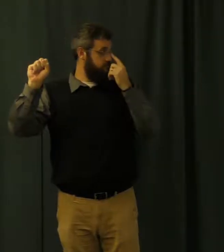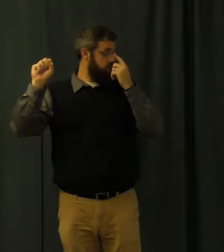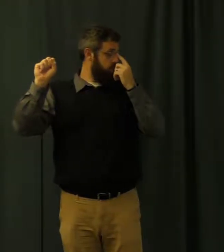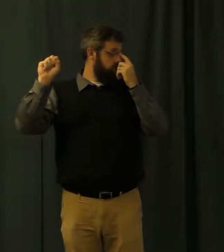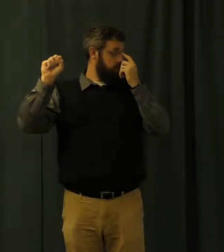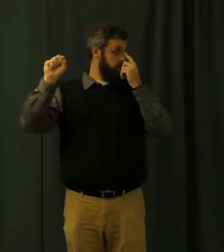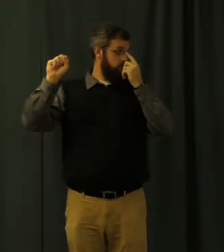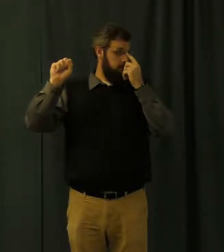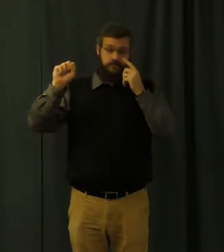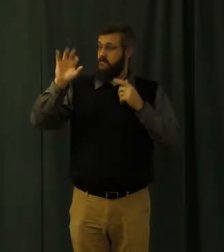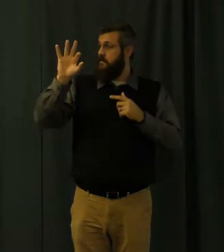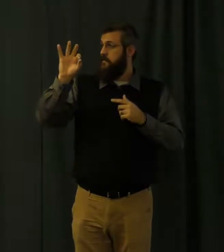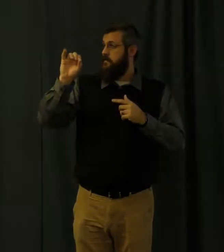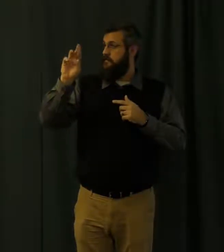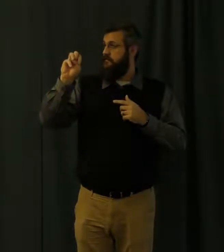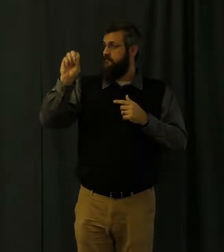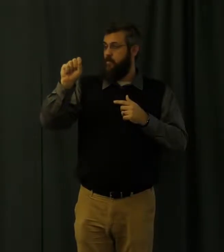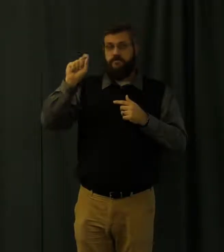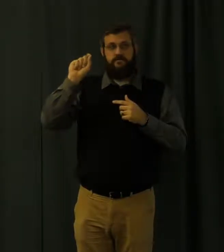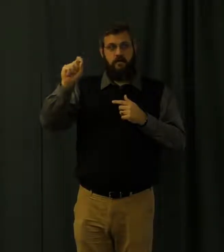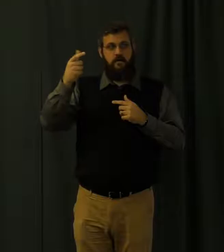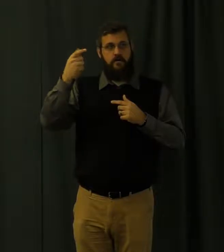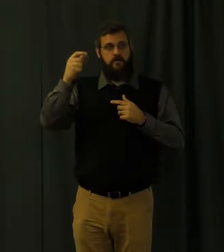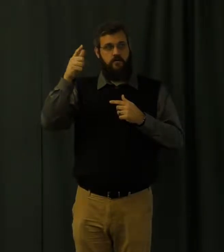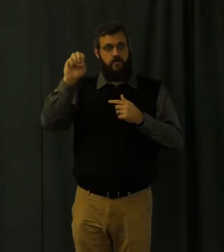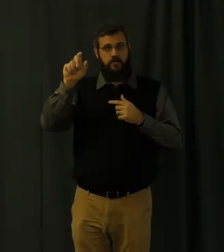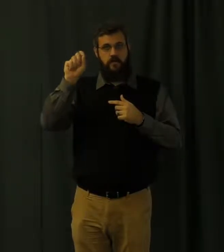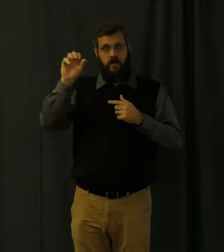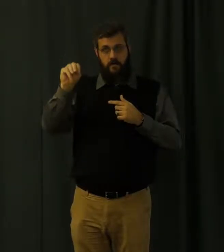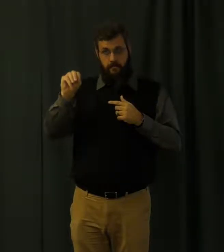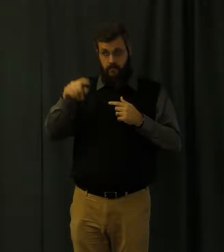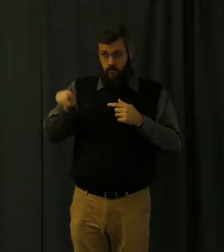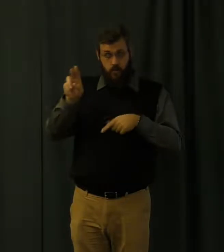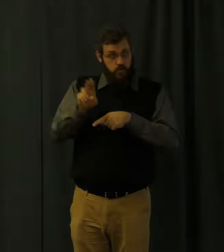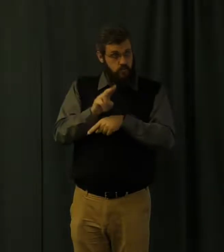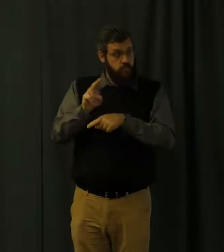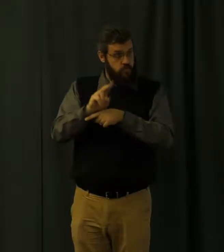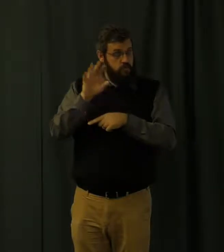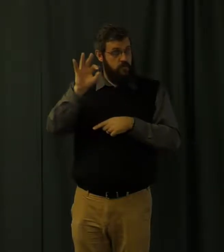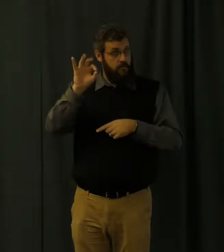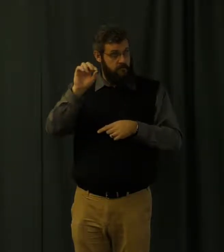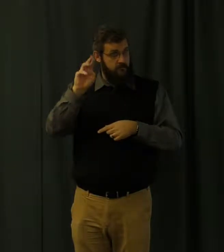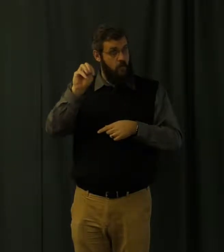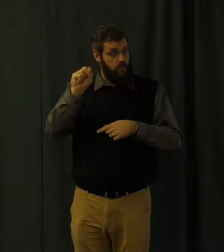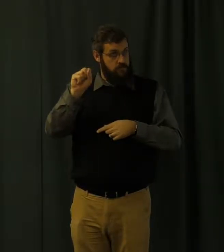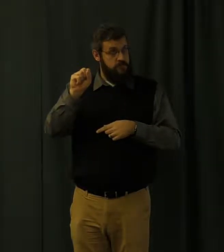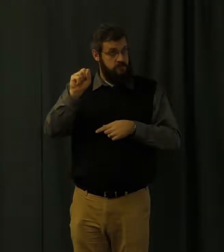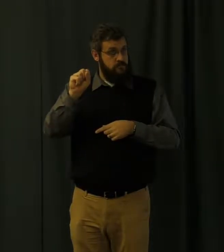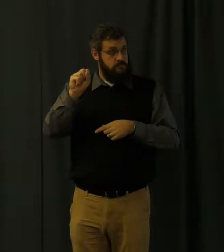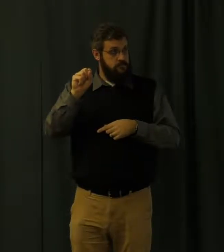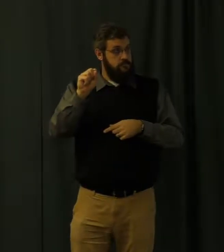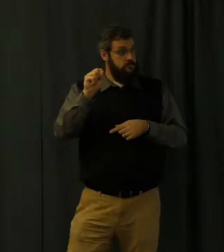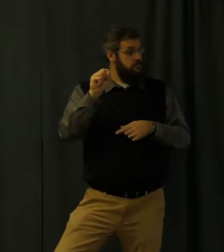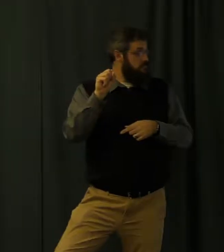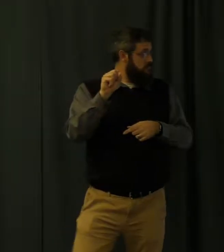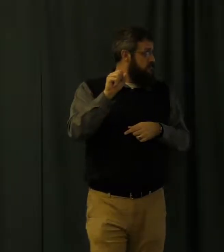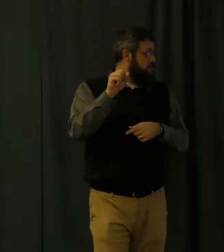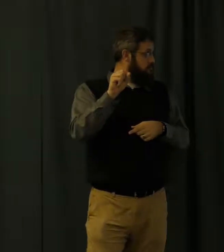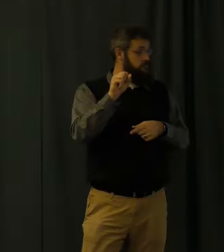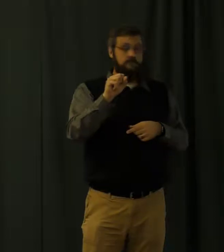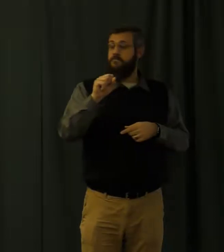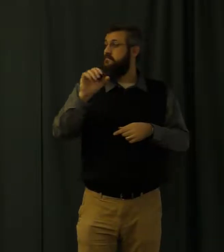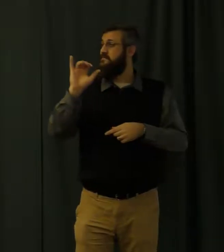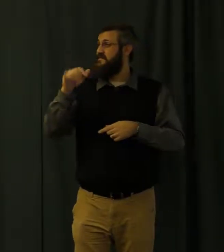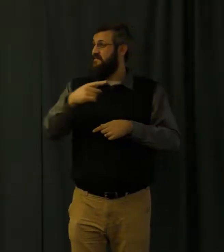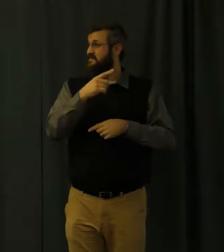So forms.google.com. Are we using Google Forms? Okay. Google